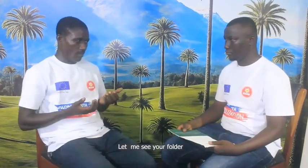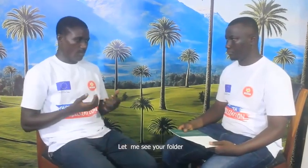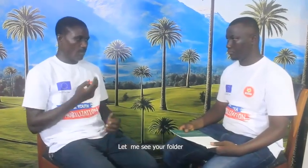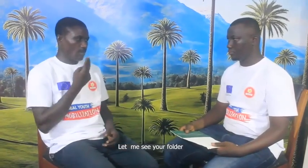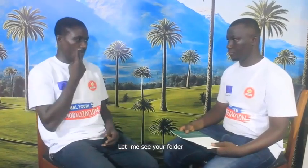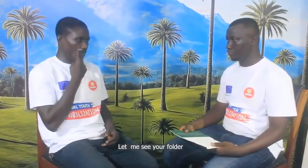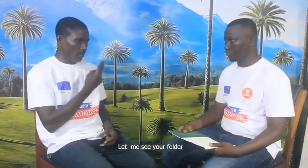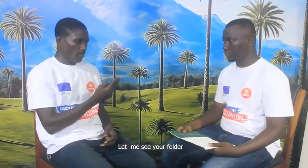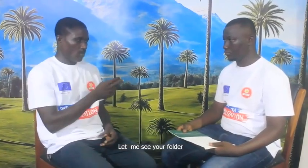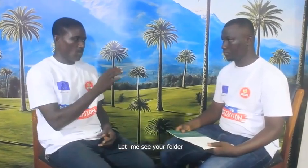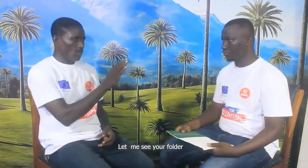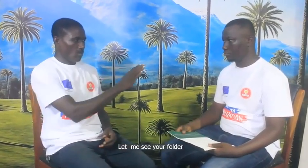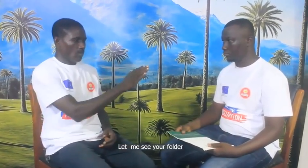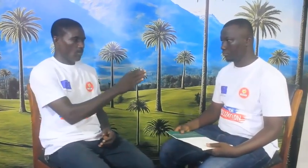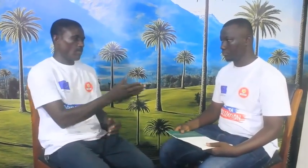Let me see your folder.